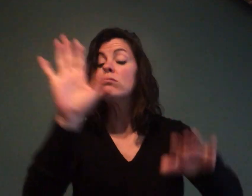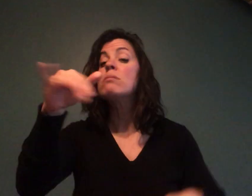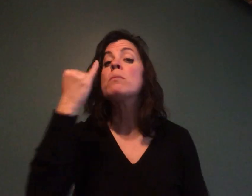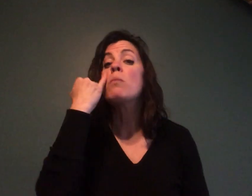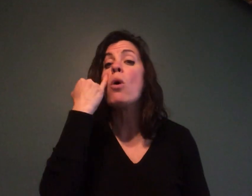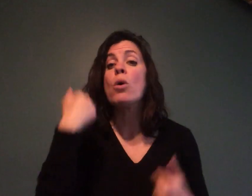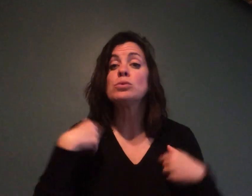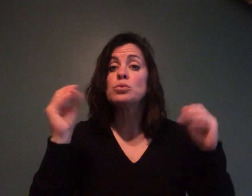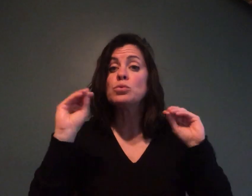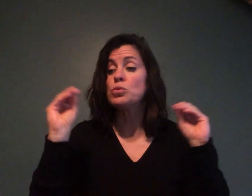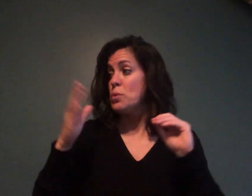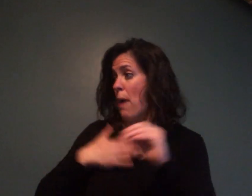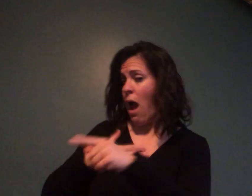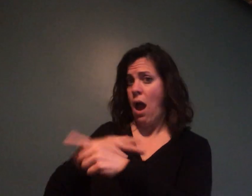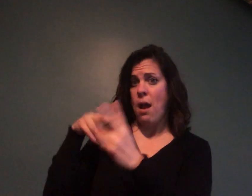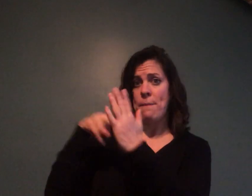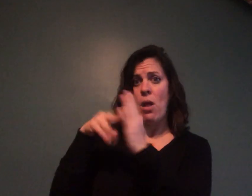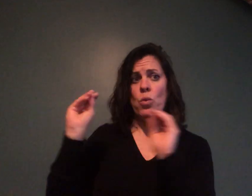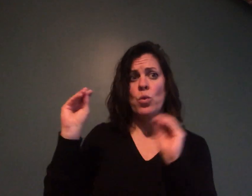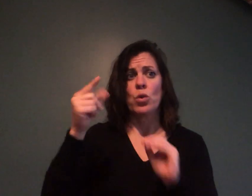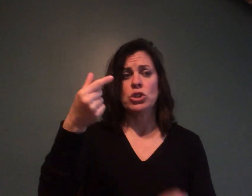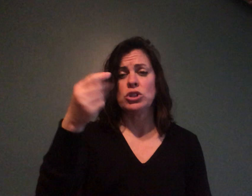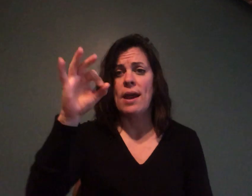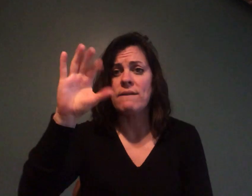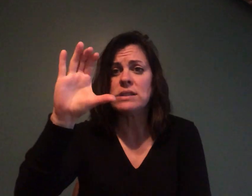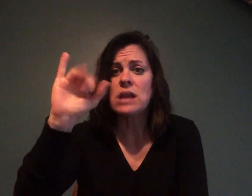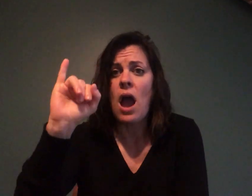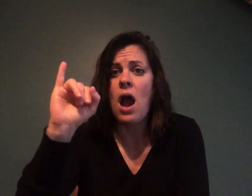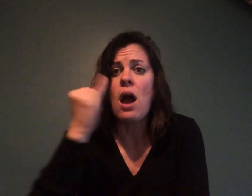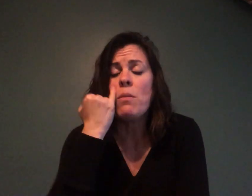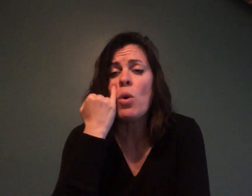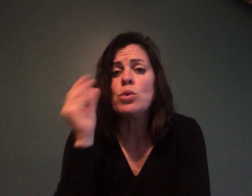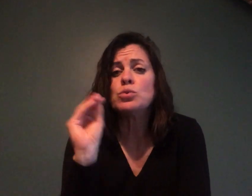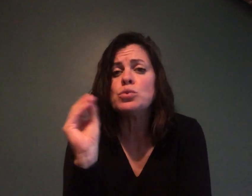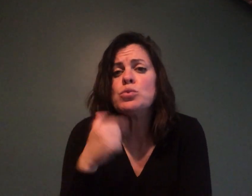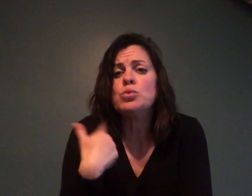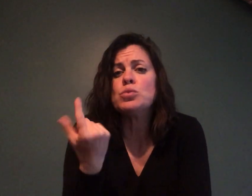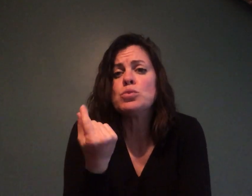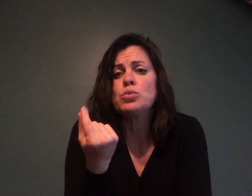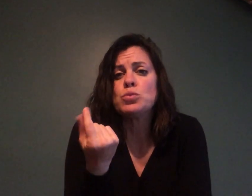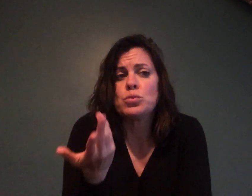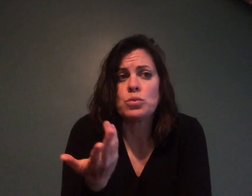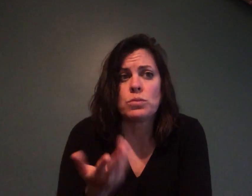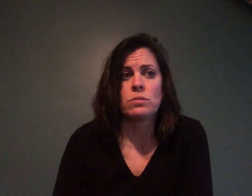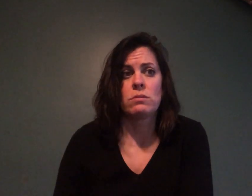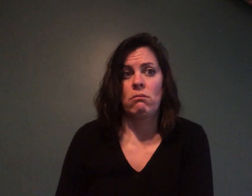Nobody? Nope. No. Nobody knows, huh?